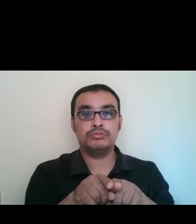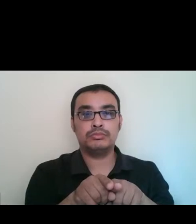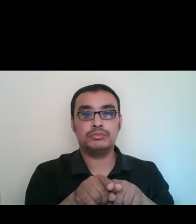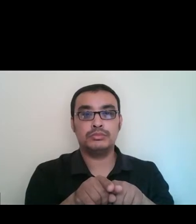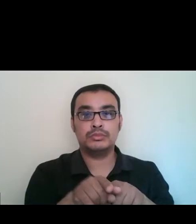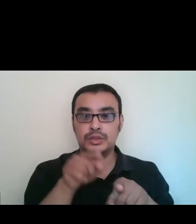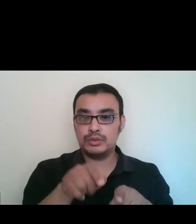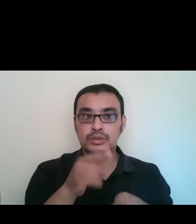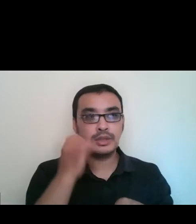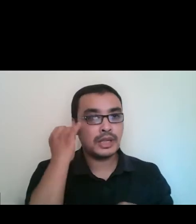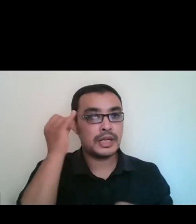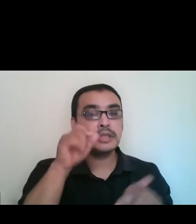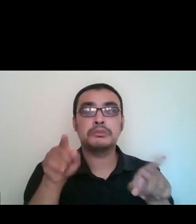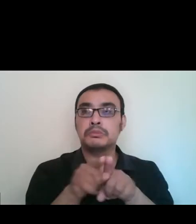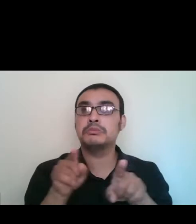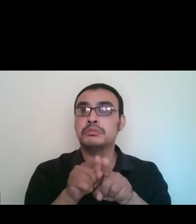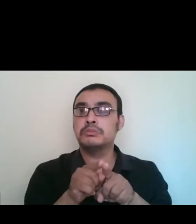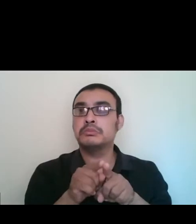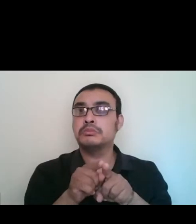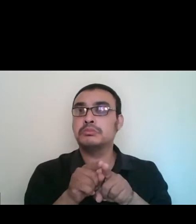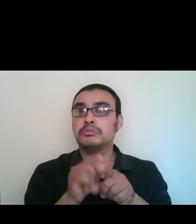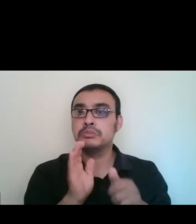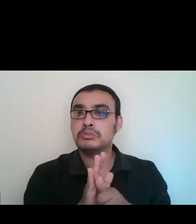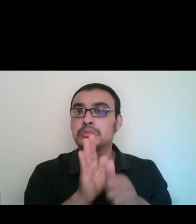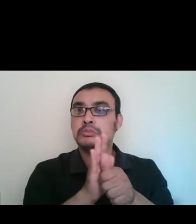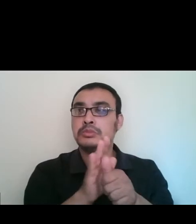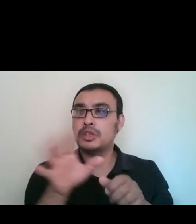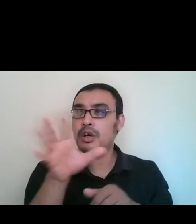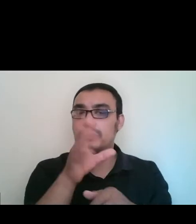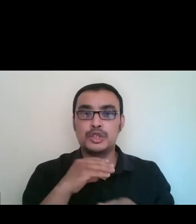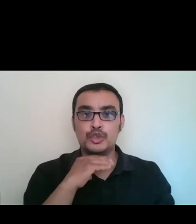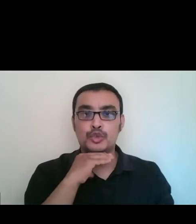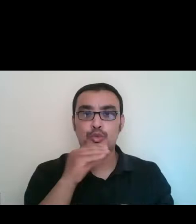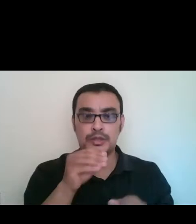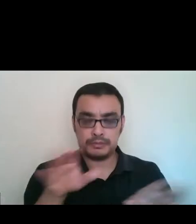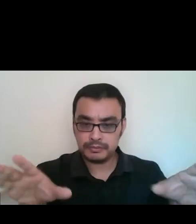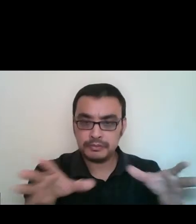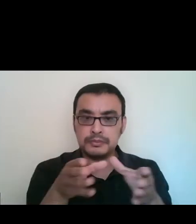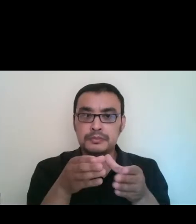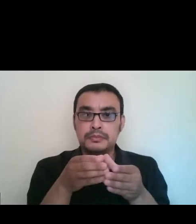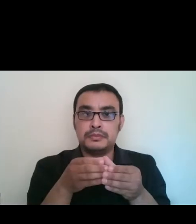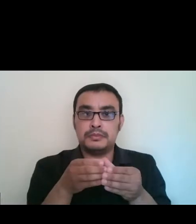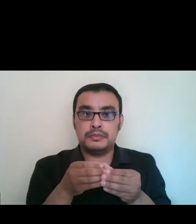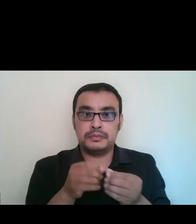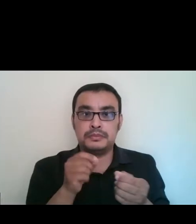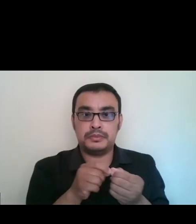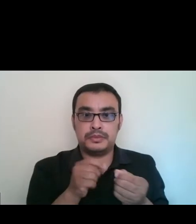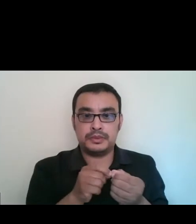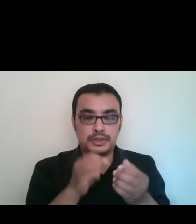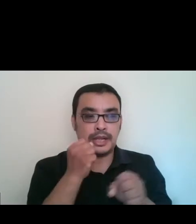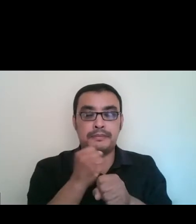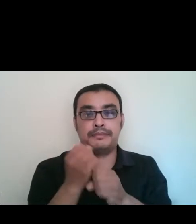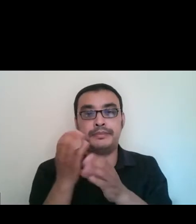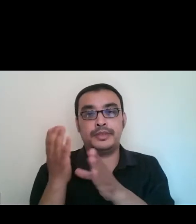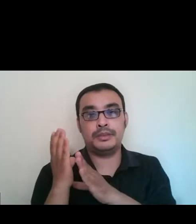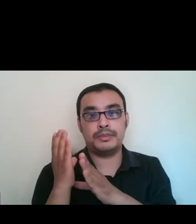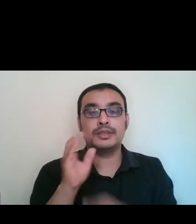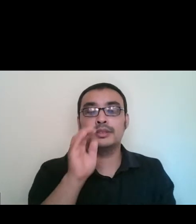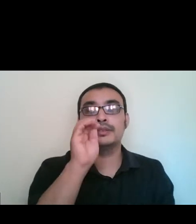this idea of mainstreaming youth and bringing them in important roles and